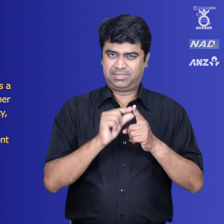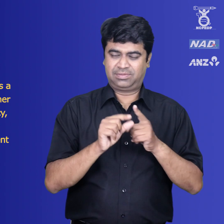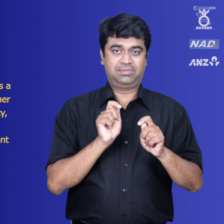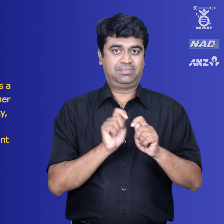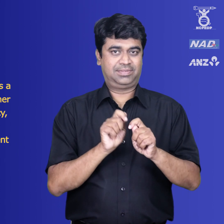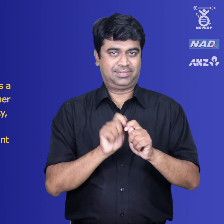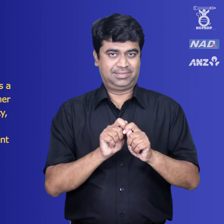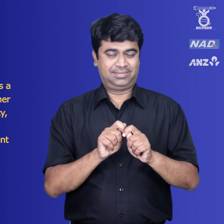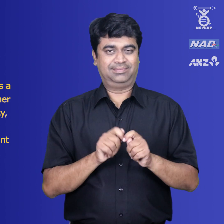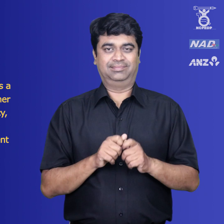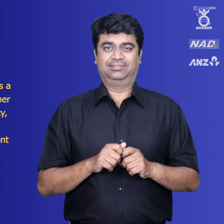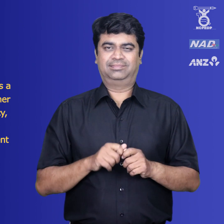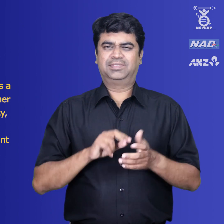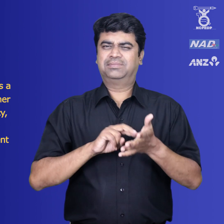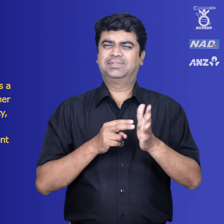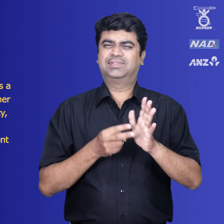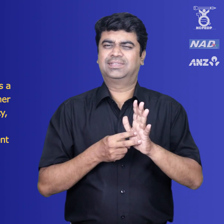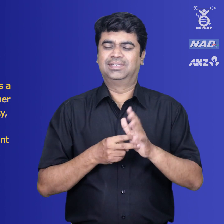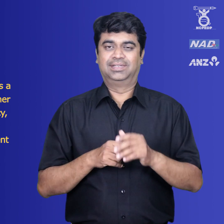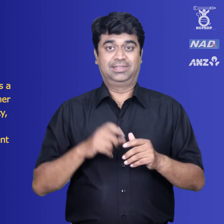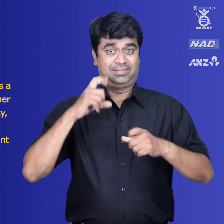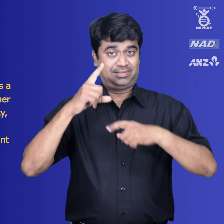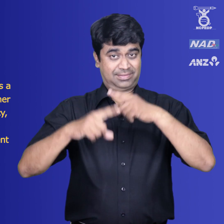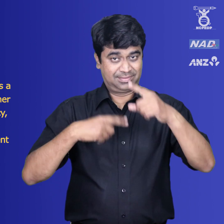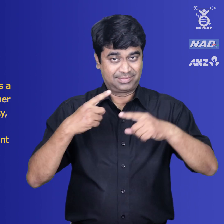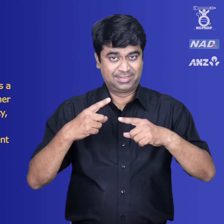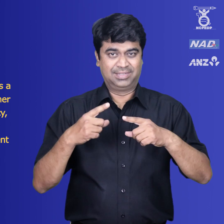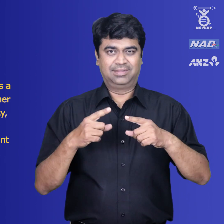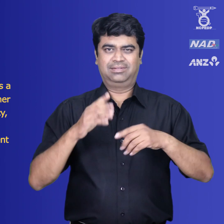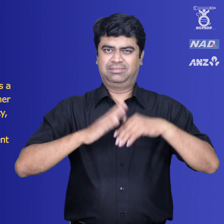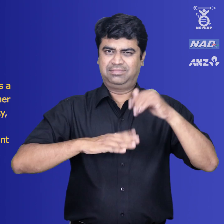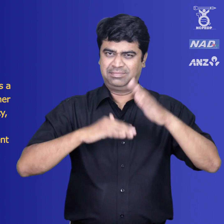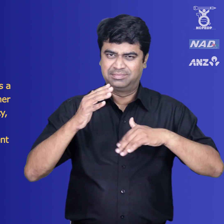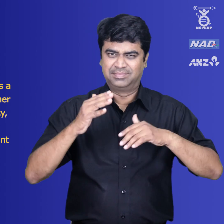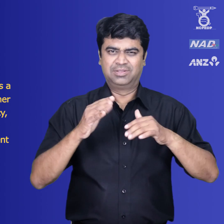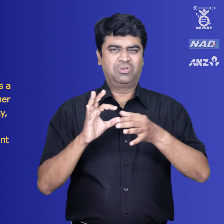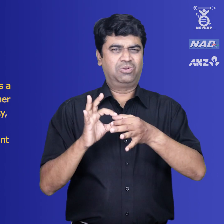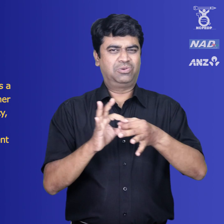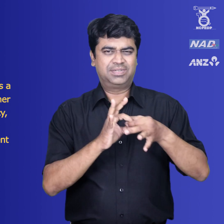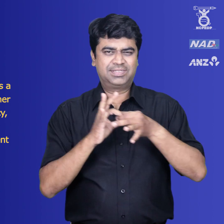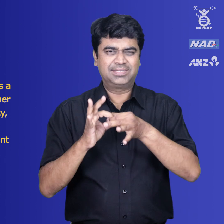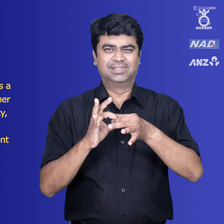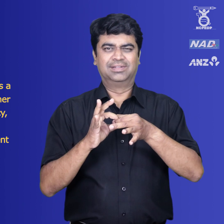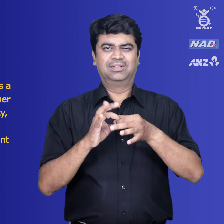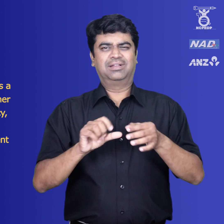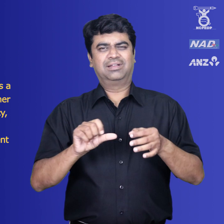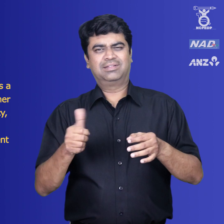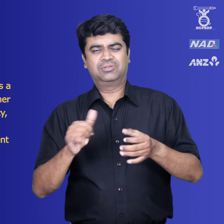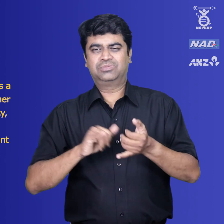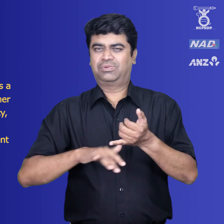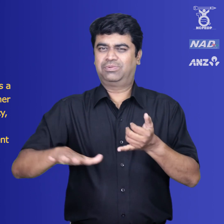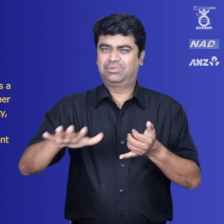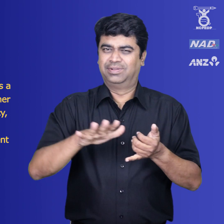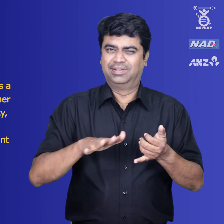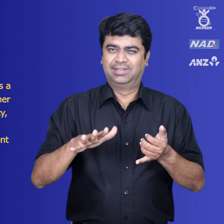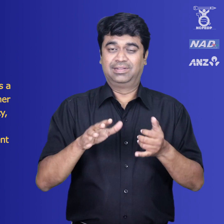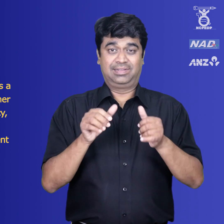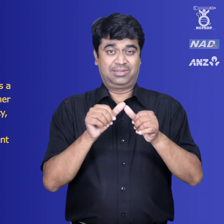Private establishment means a company, firm, cooperative or other